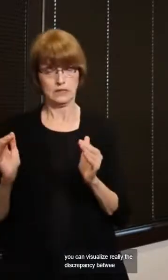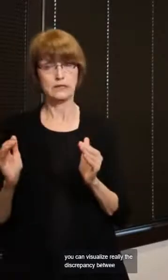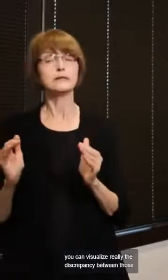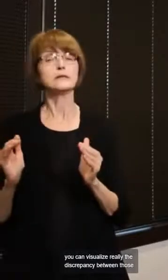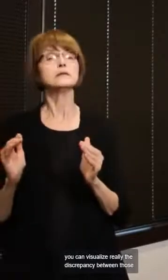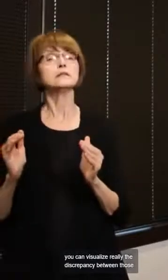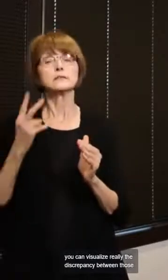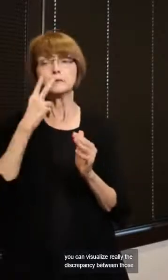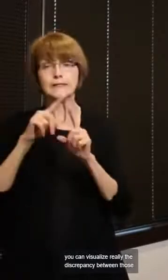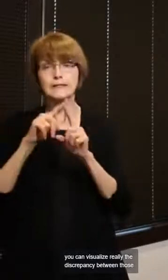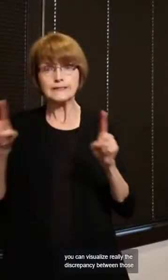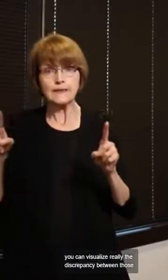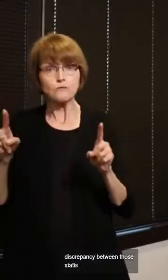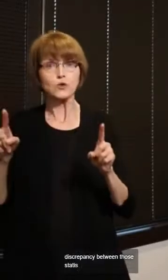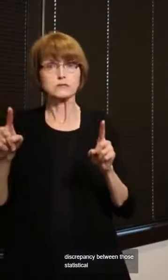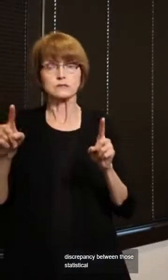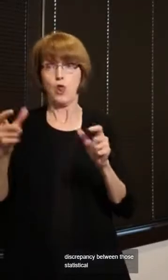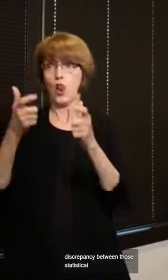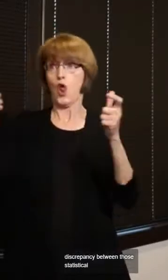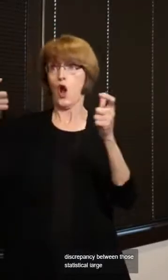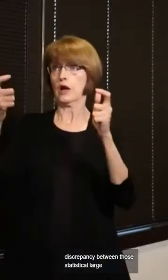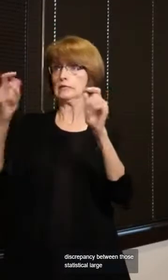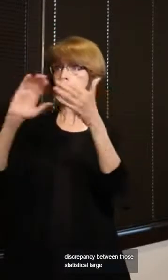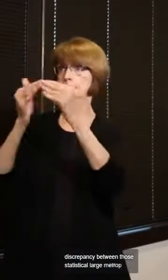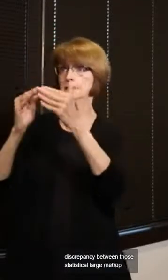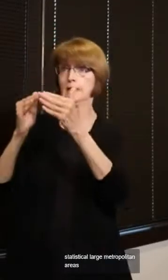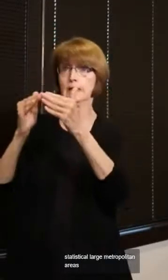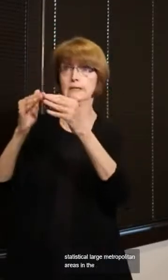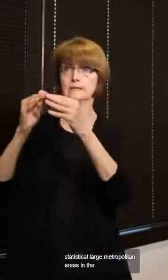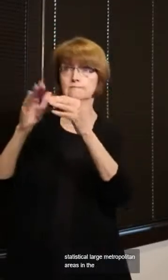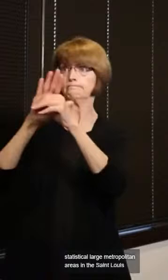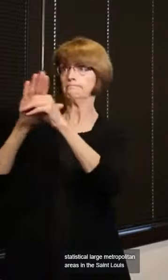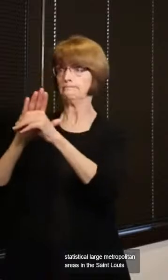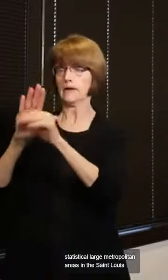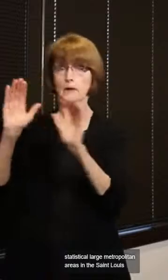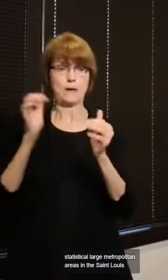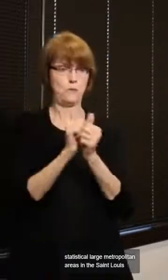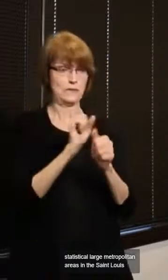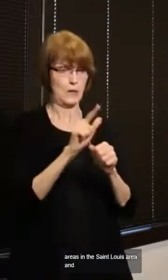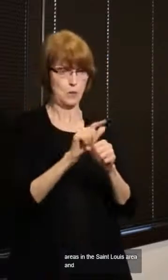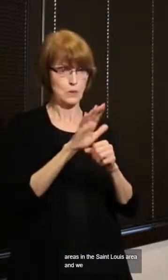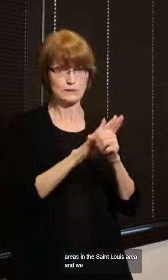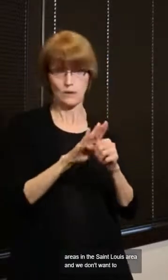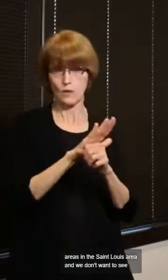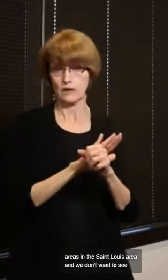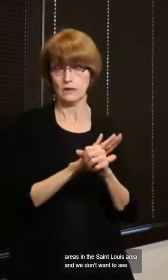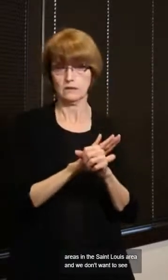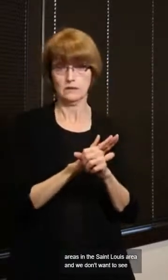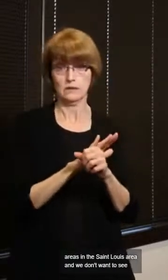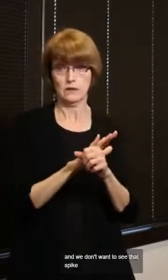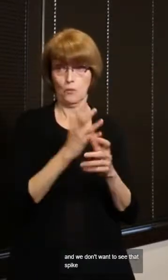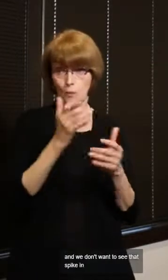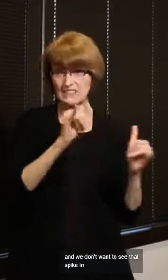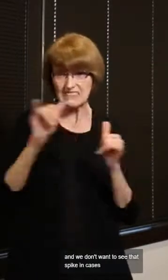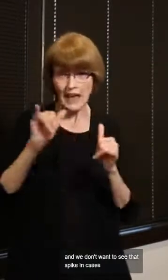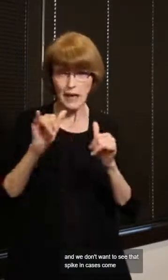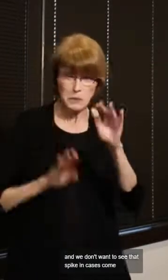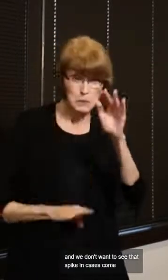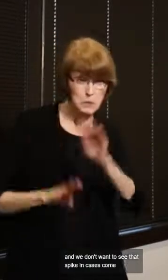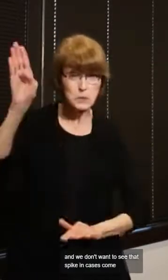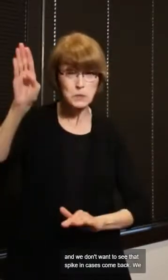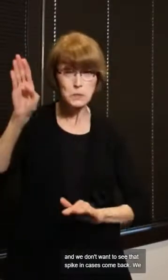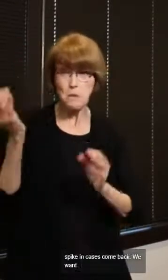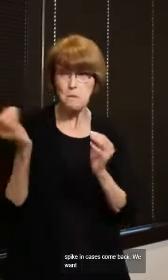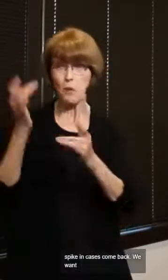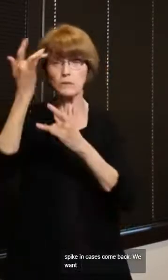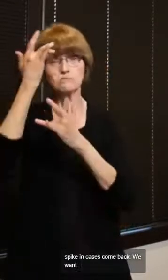those statistical areas, those large metropolitan areas, in the St. Louis area. And we don't want to see that spike in cases come back. We